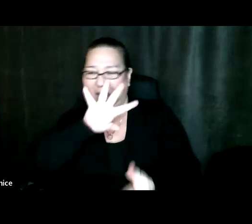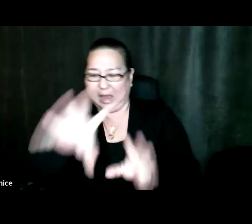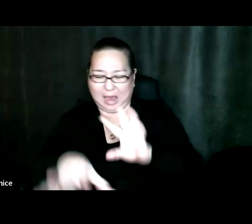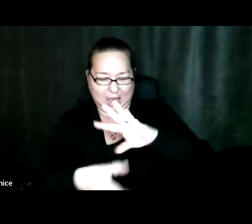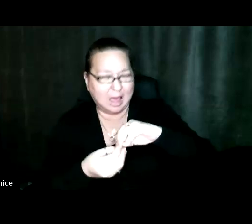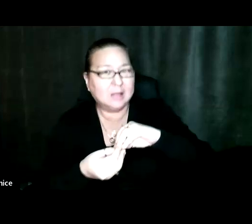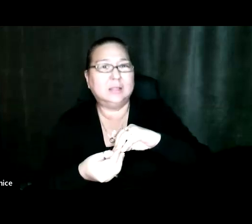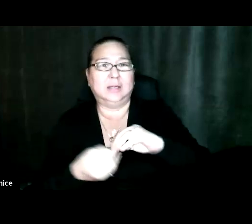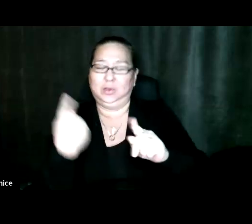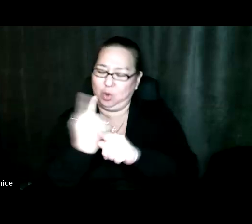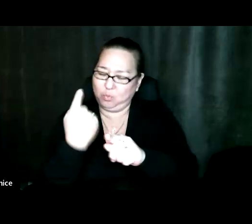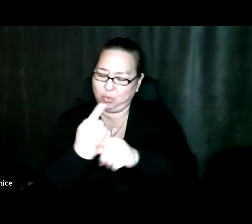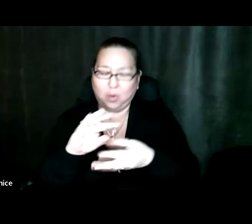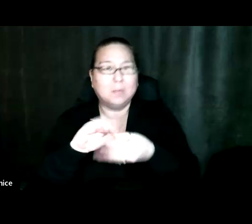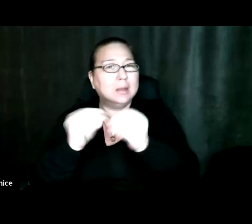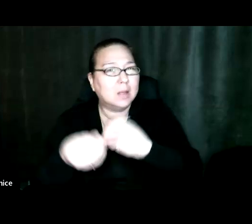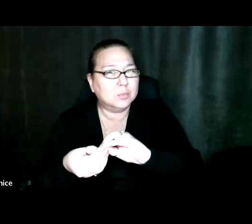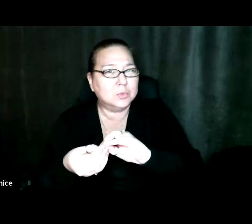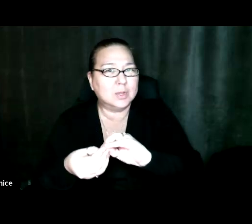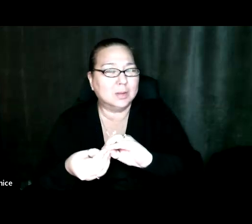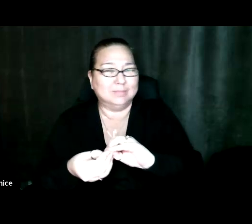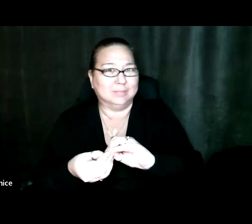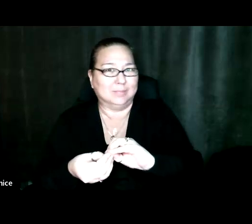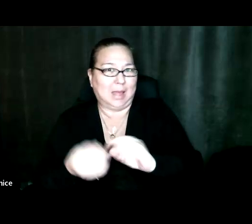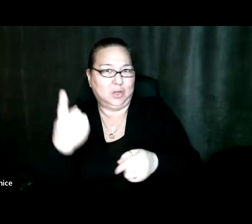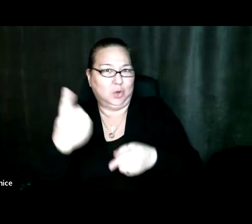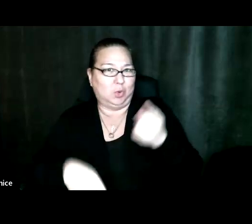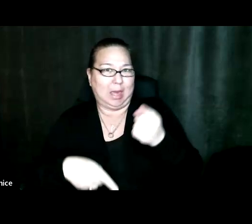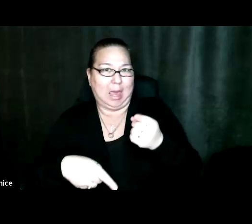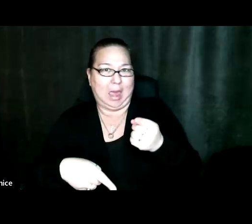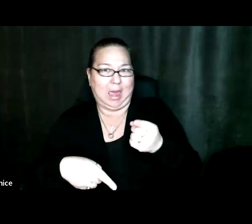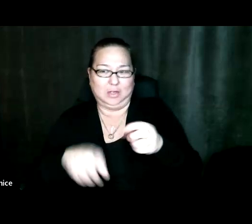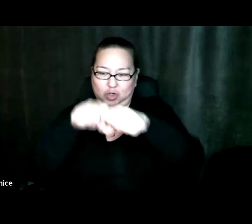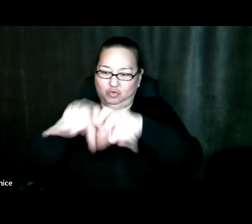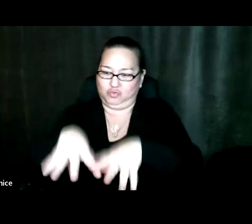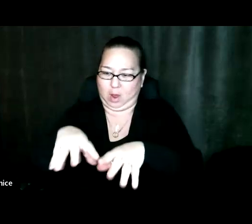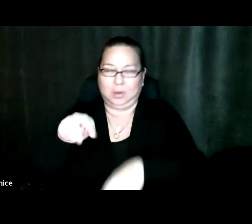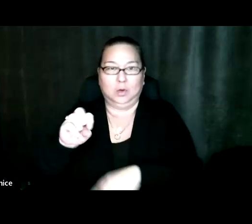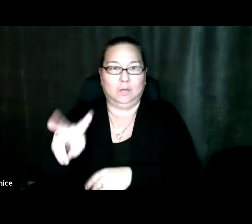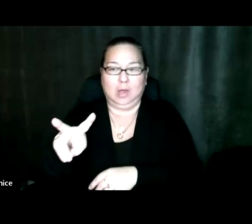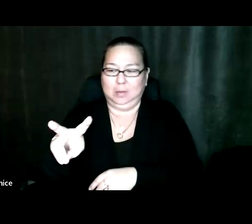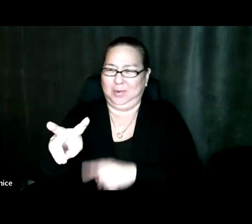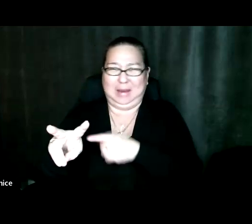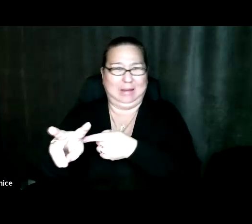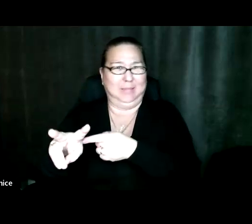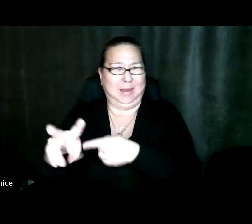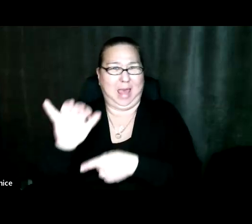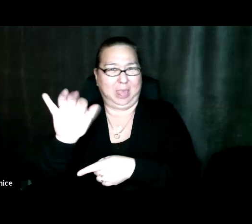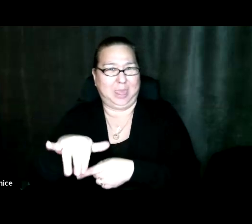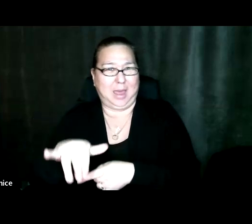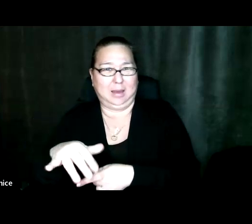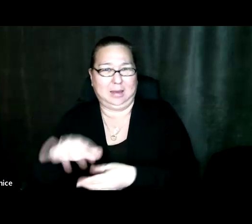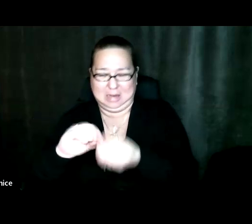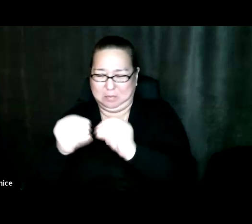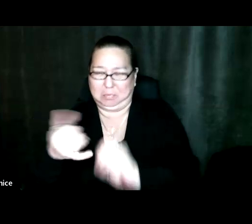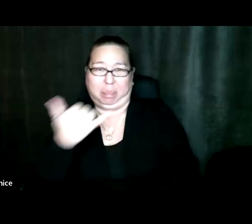correct amounts. And you simply just can't be dropping this in November and not have it be accurate. And I will say that